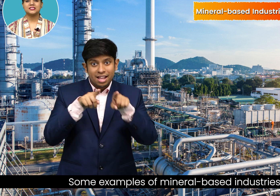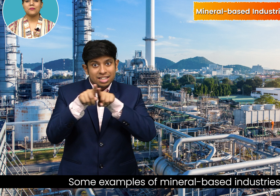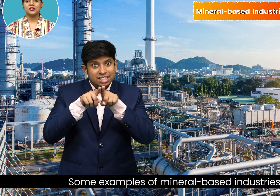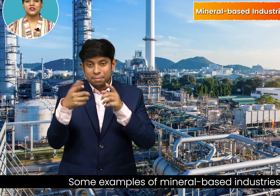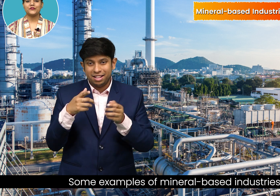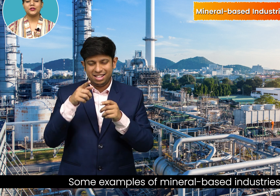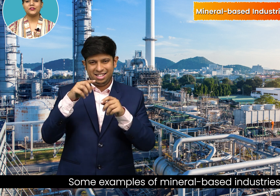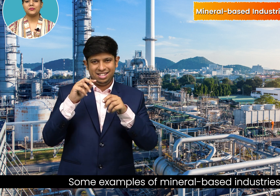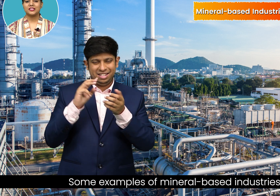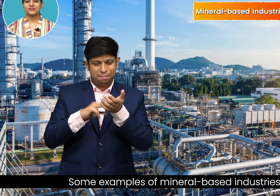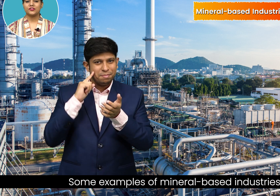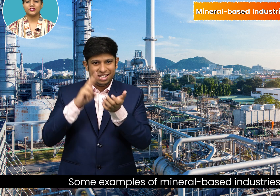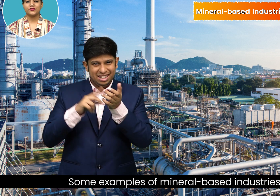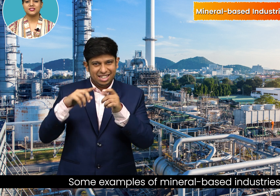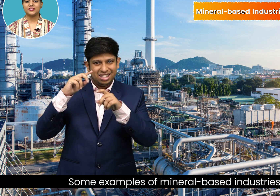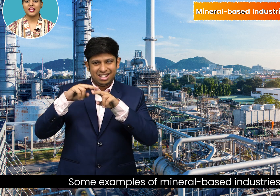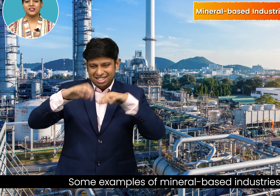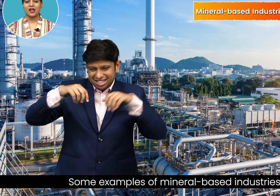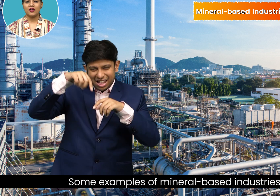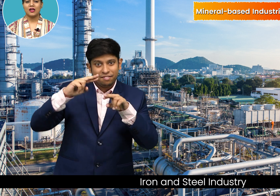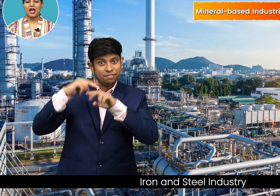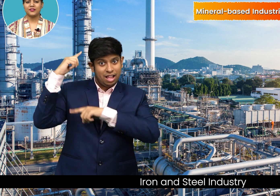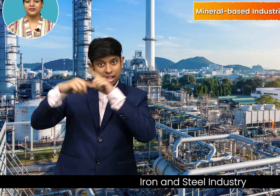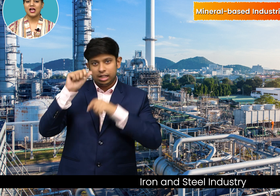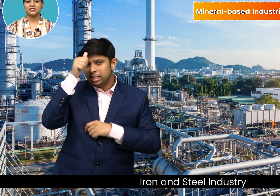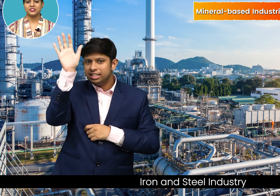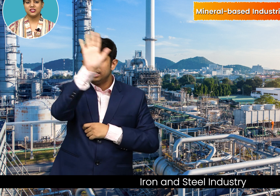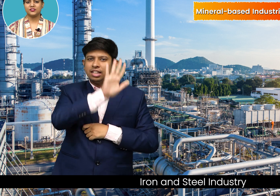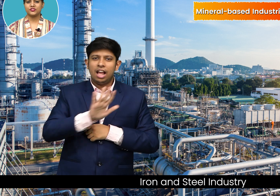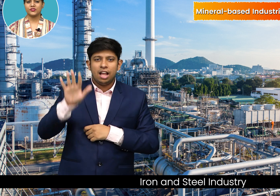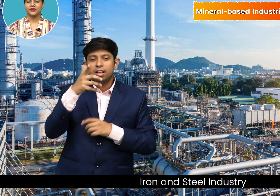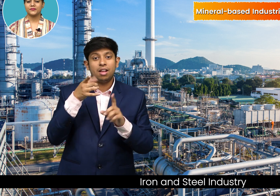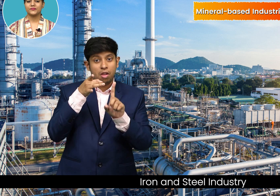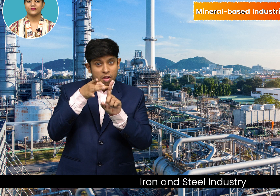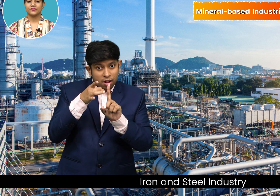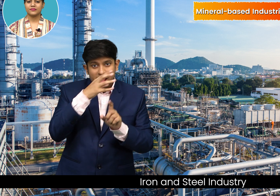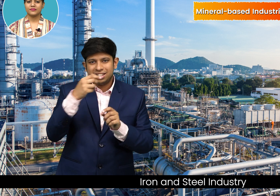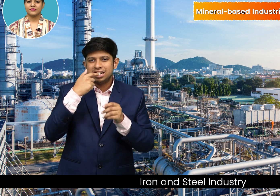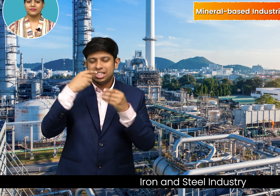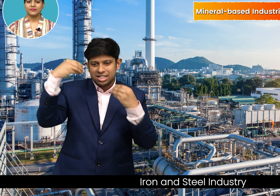Some examples of mineral-based industries in India: iron and steel industry,